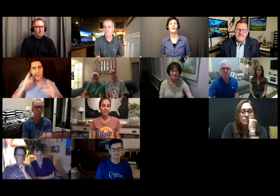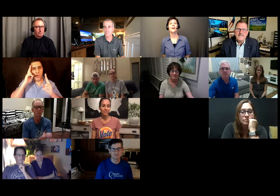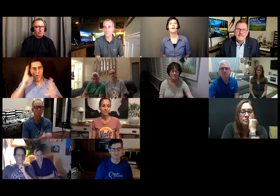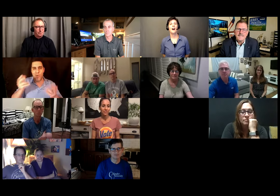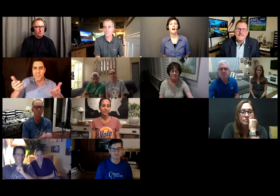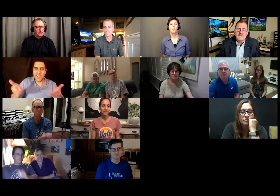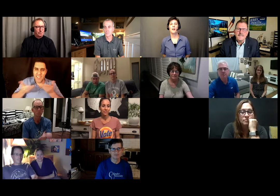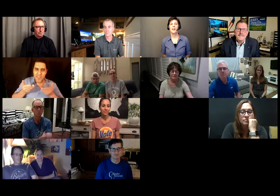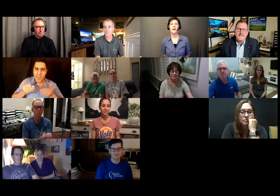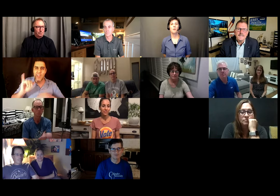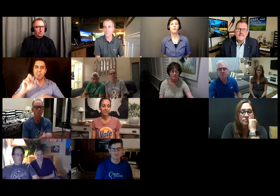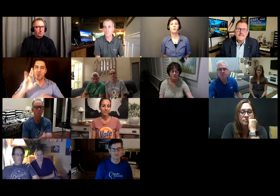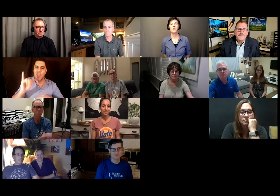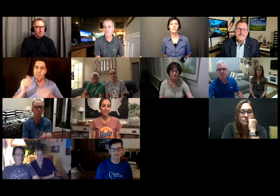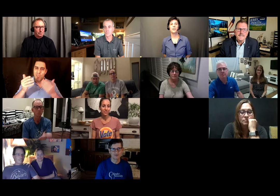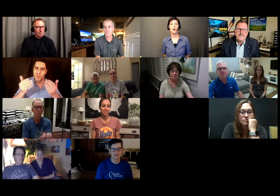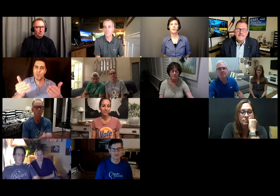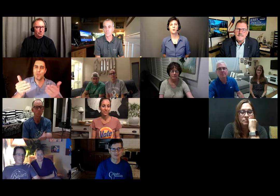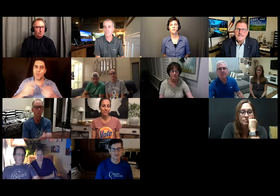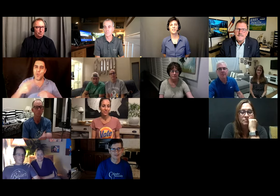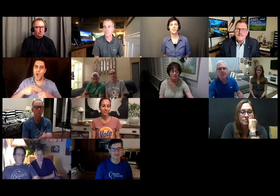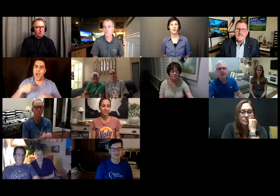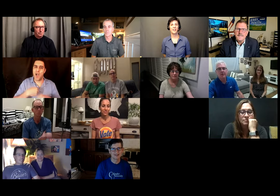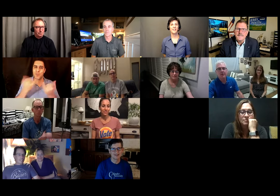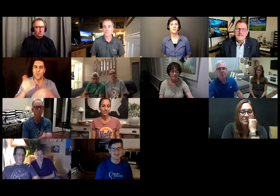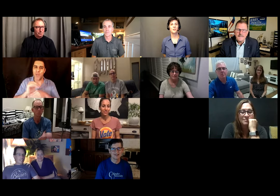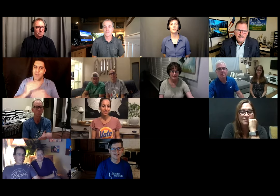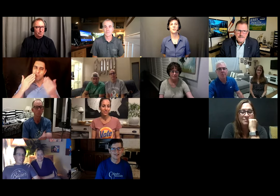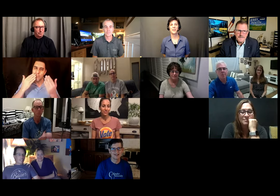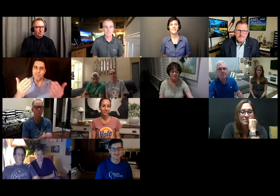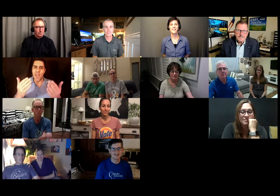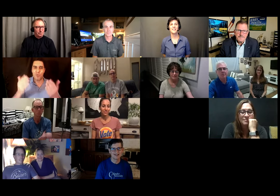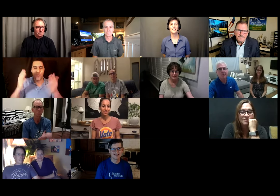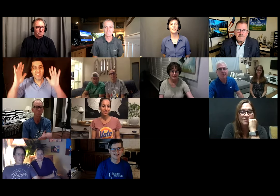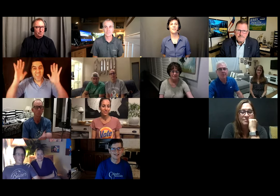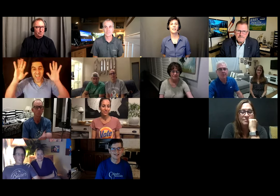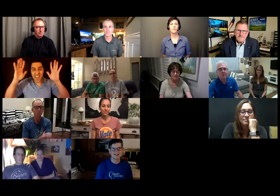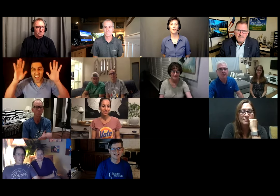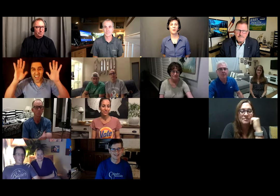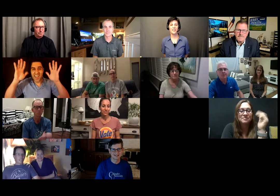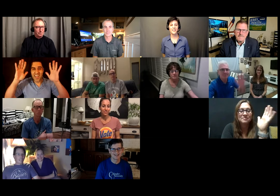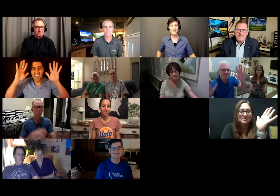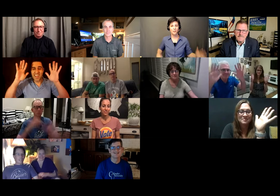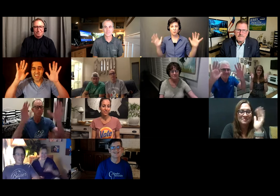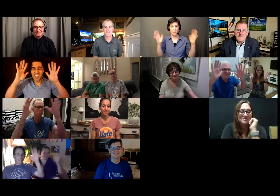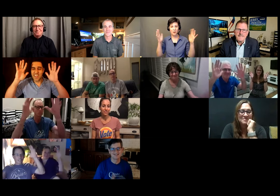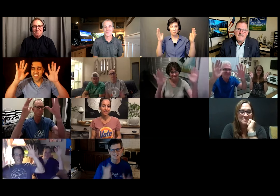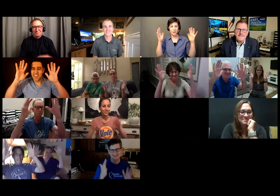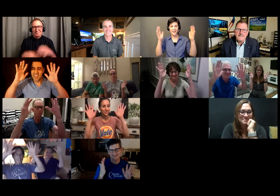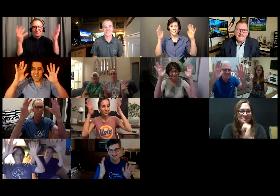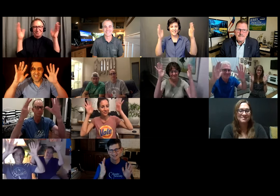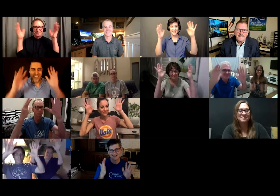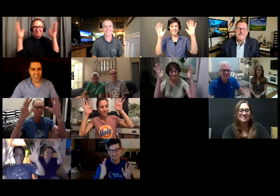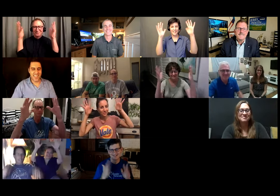comment. And I'm thrilled and honored to invite Jerry to join us this evening. Thank you very much. Let's give him a round